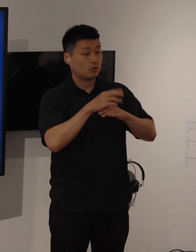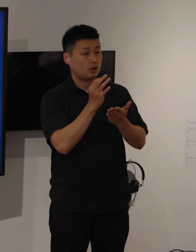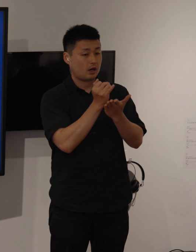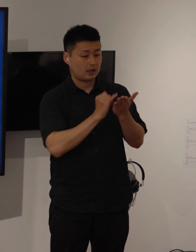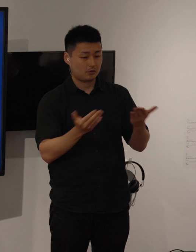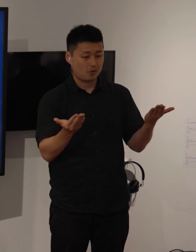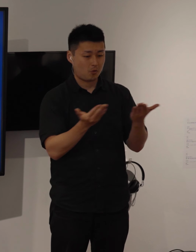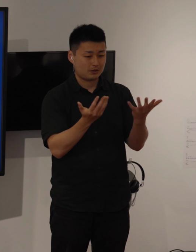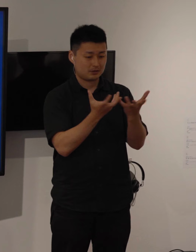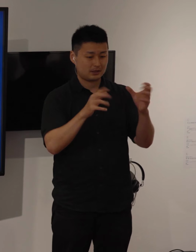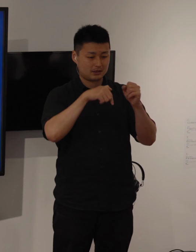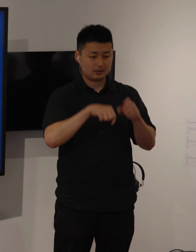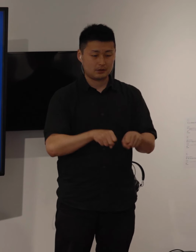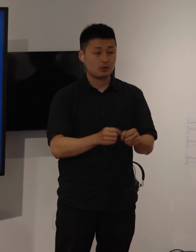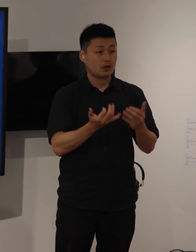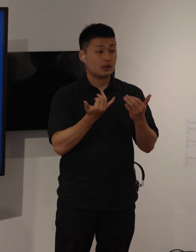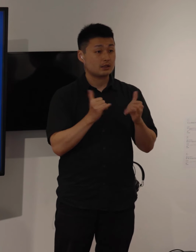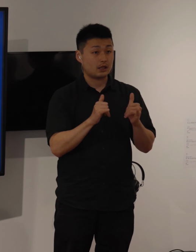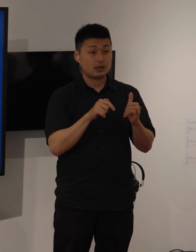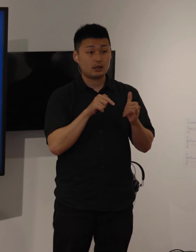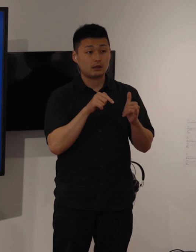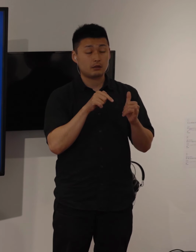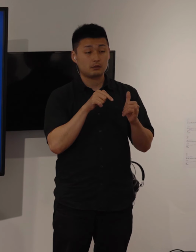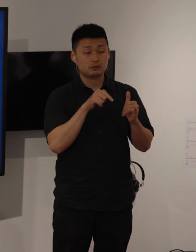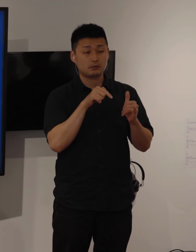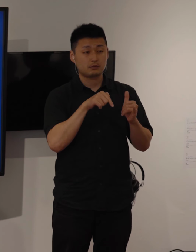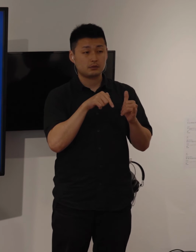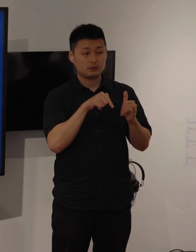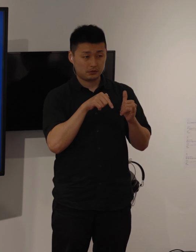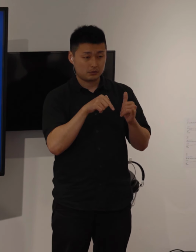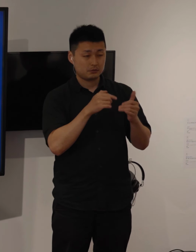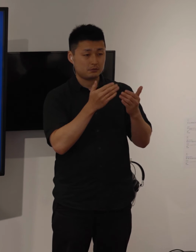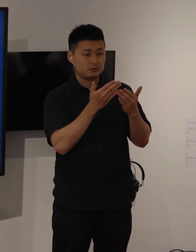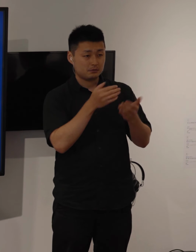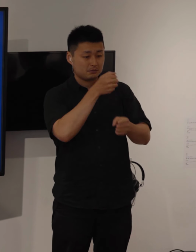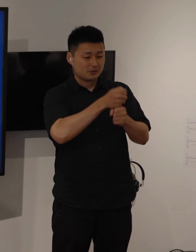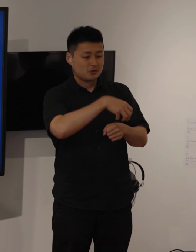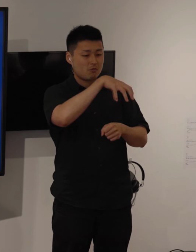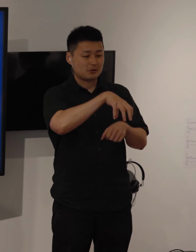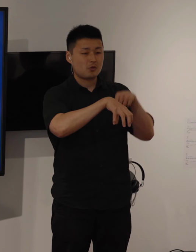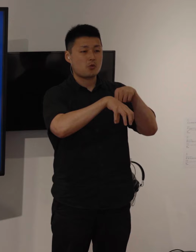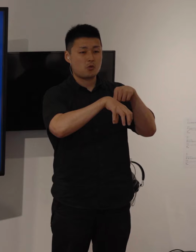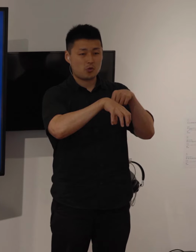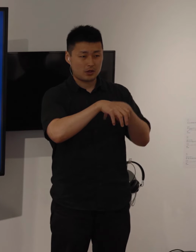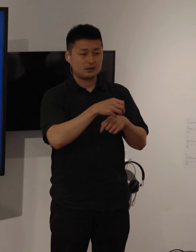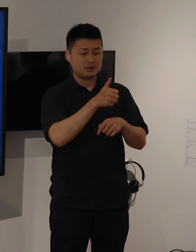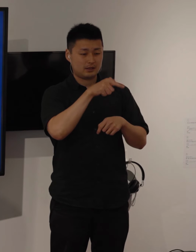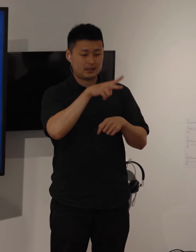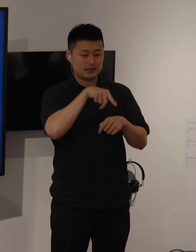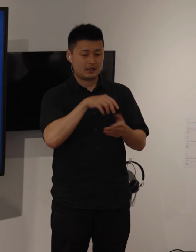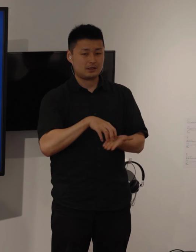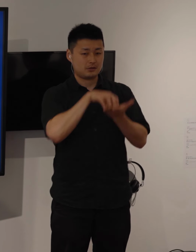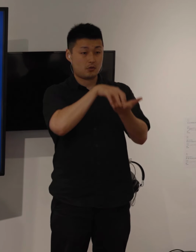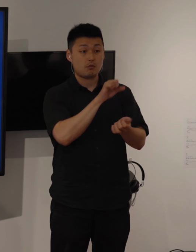Prize, which was a rarity. This had never happened. We'd never seen disabled artists profiled in the spotlight like this, so it was